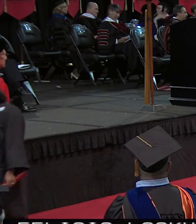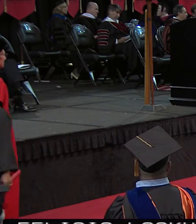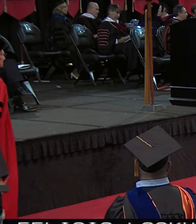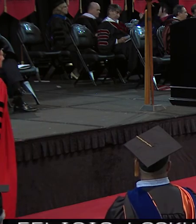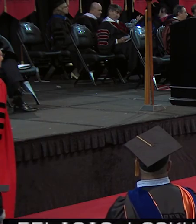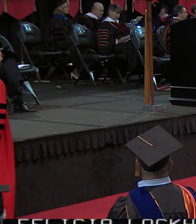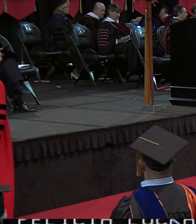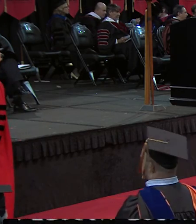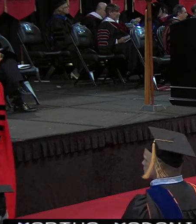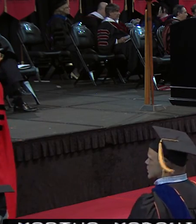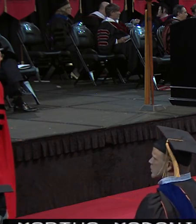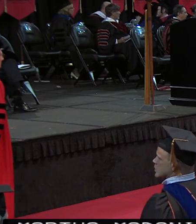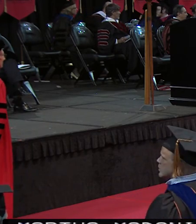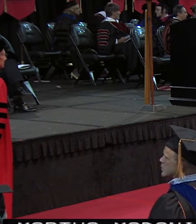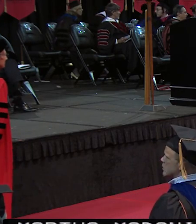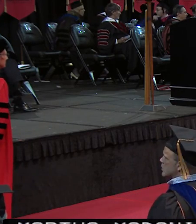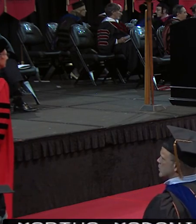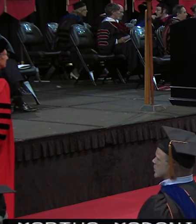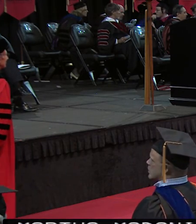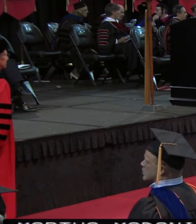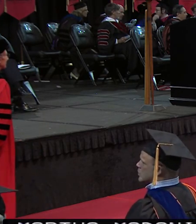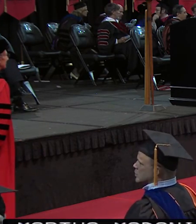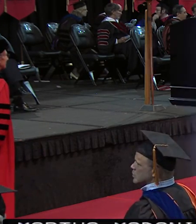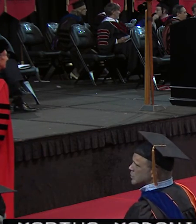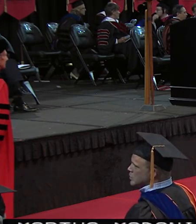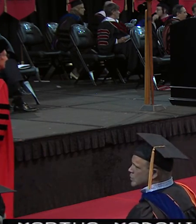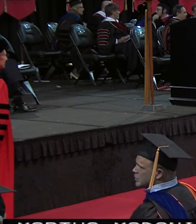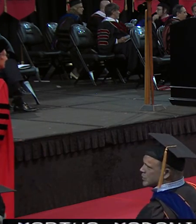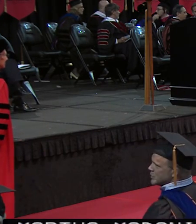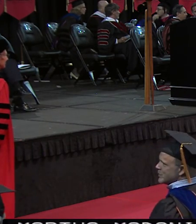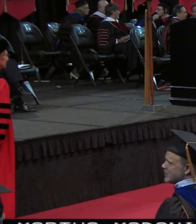Toria Shaquille Munson.